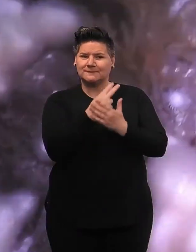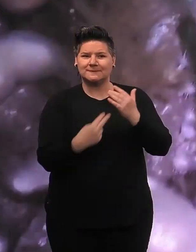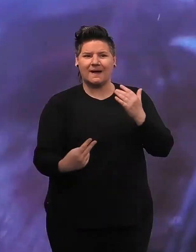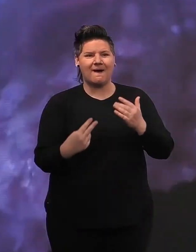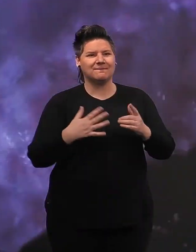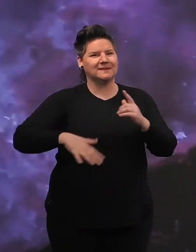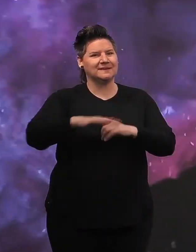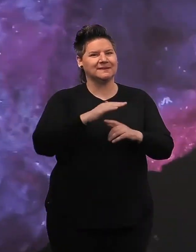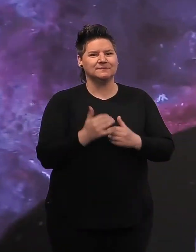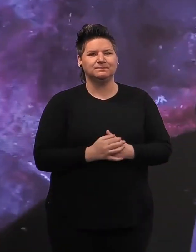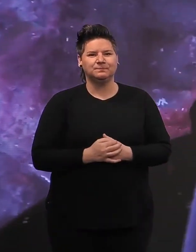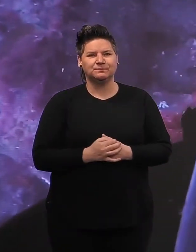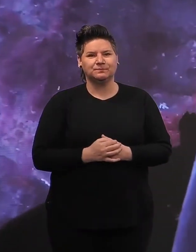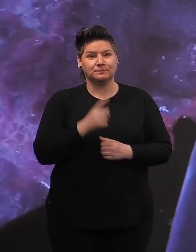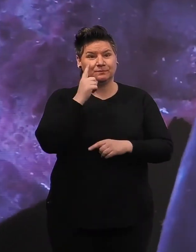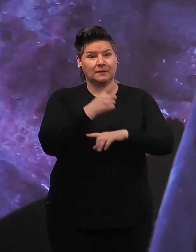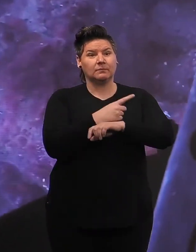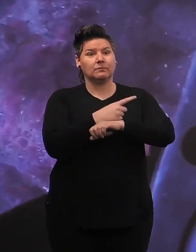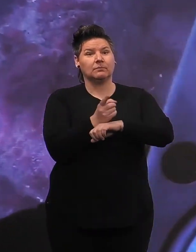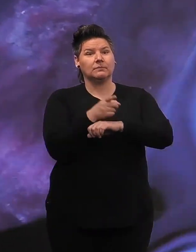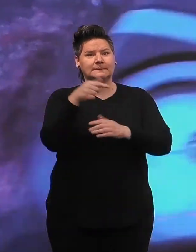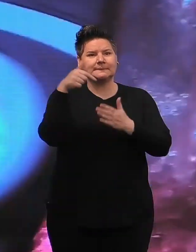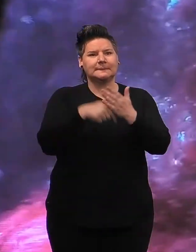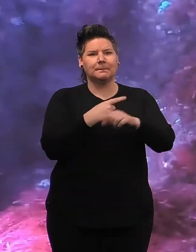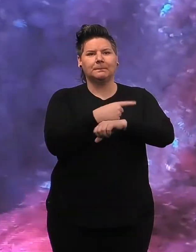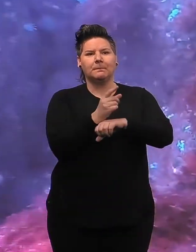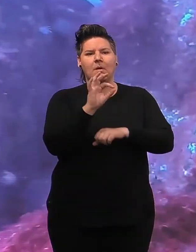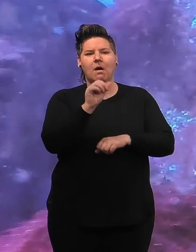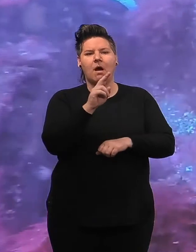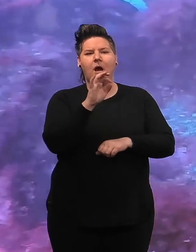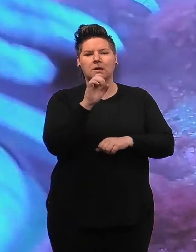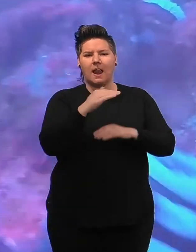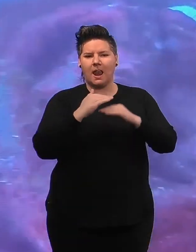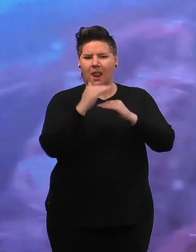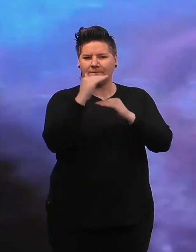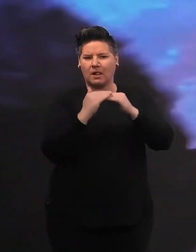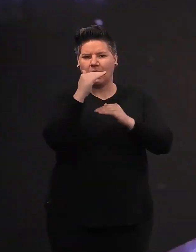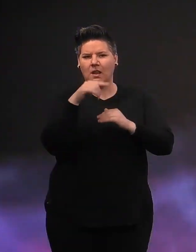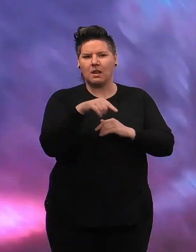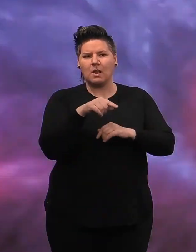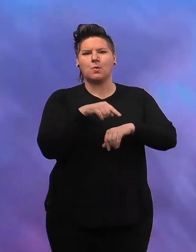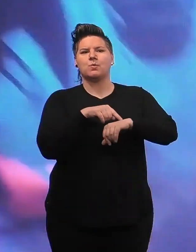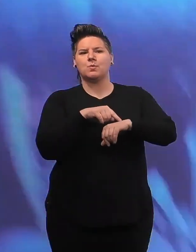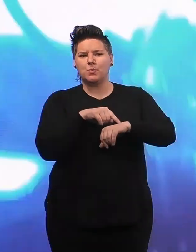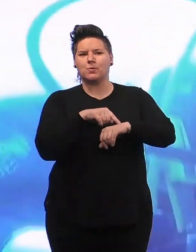dive. There's the depth gauge at the top there showing us we're in about 10 metres, and we're also showing there that